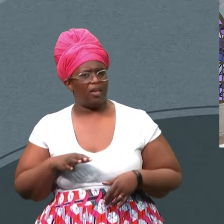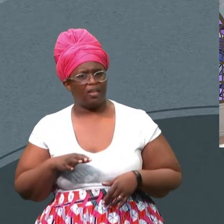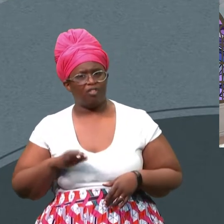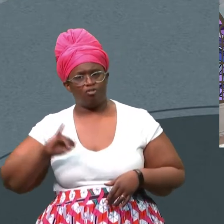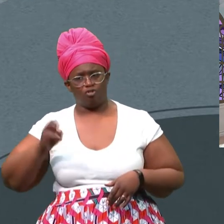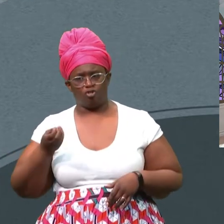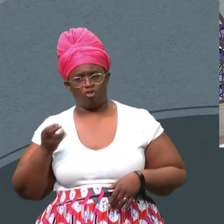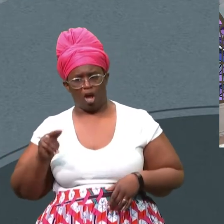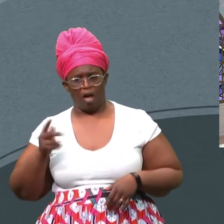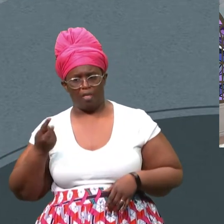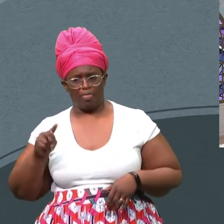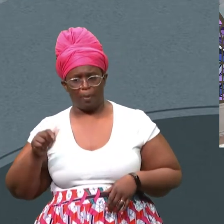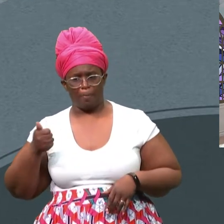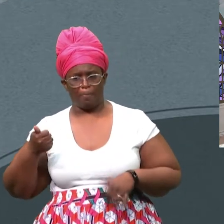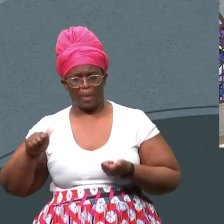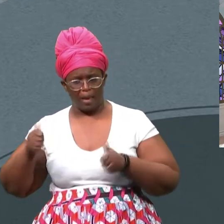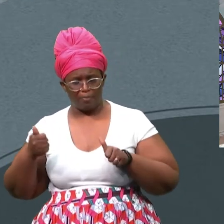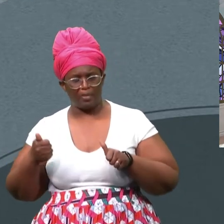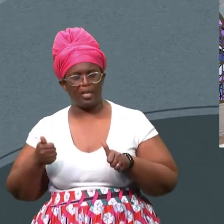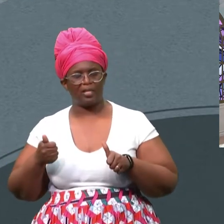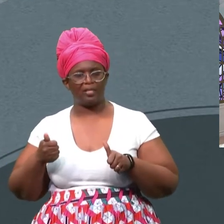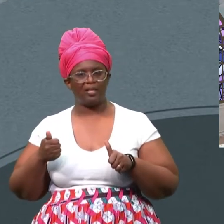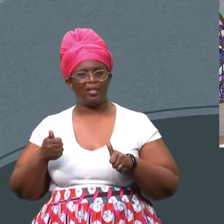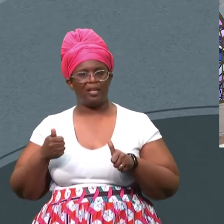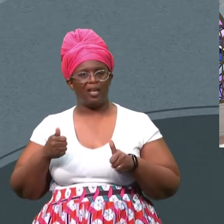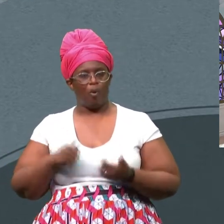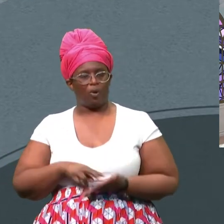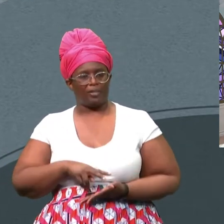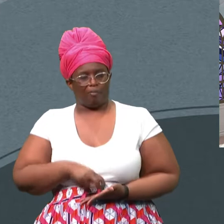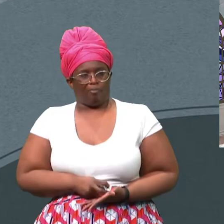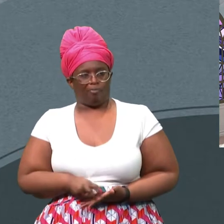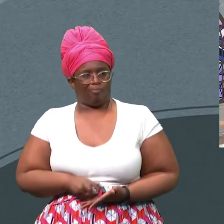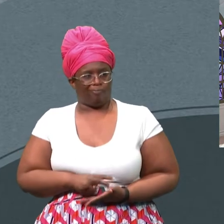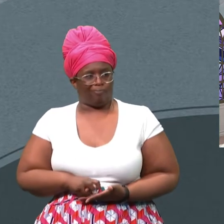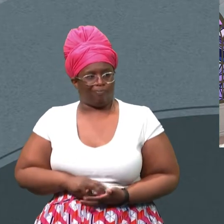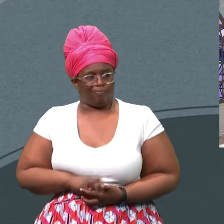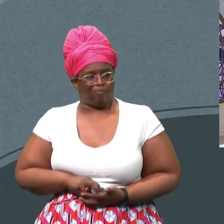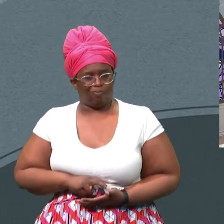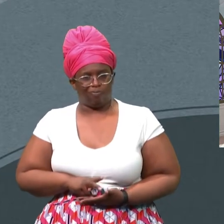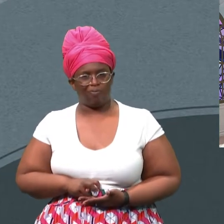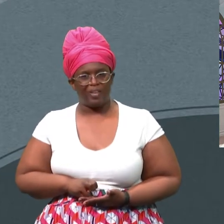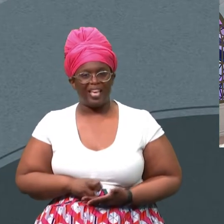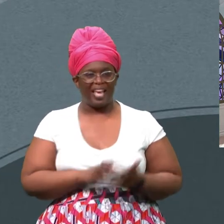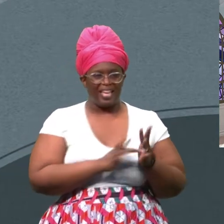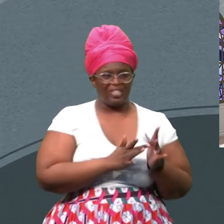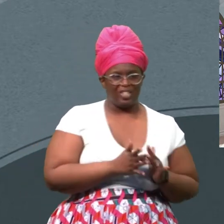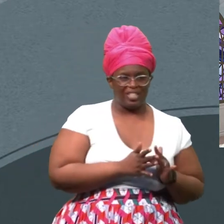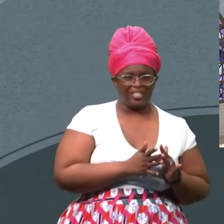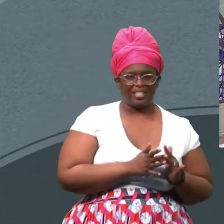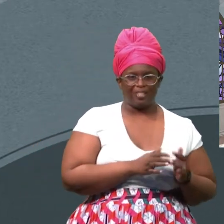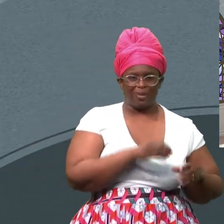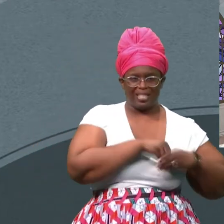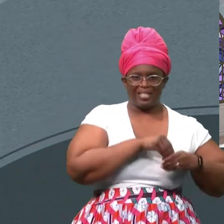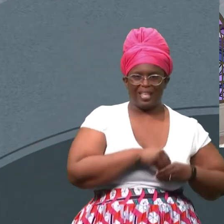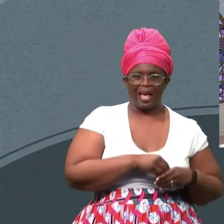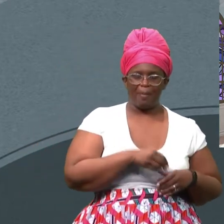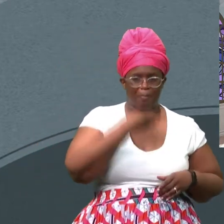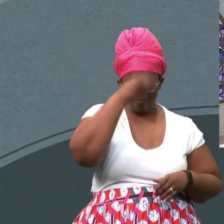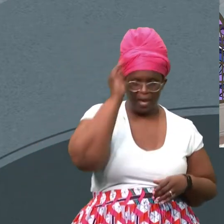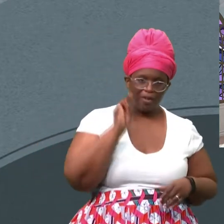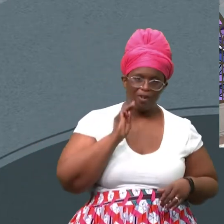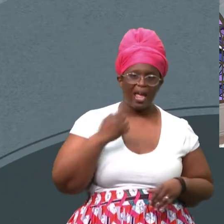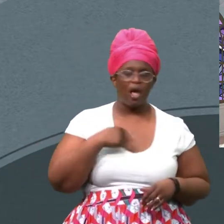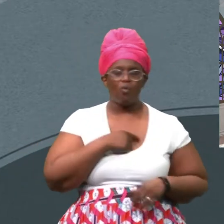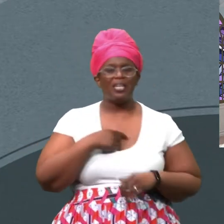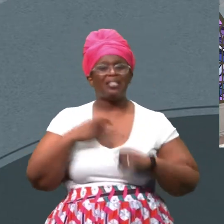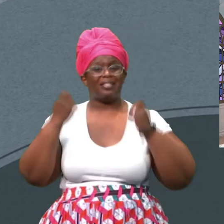that he could identify John the Baptist inside of Elizabeth leaping over Jesus who is inside of Mary. And we celebrate that leaping. But